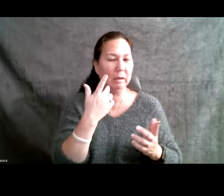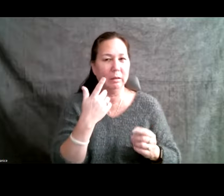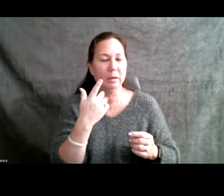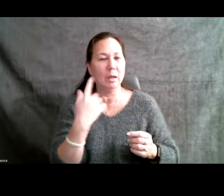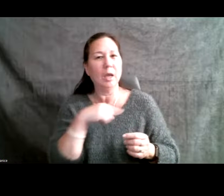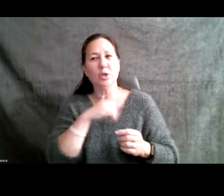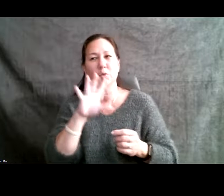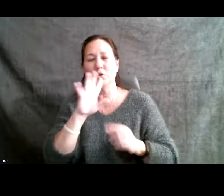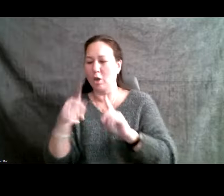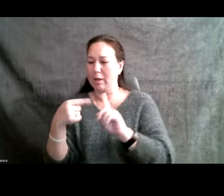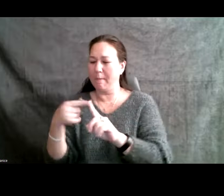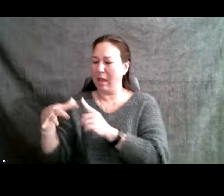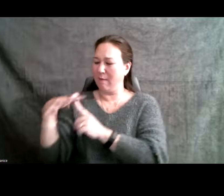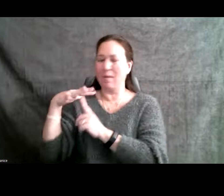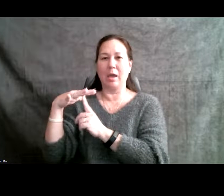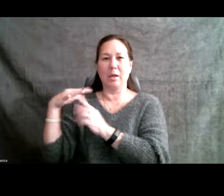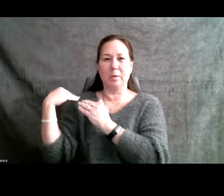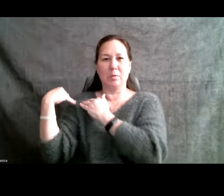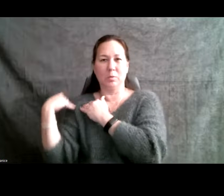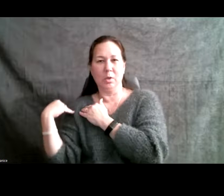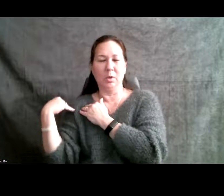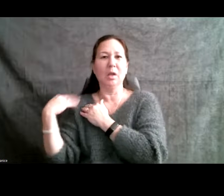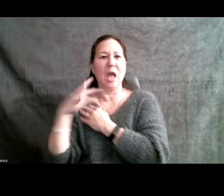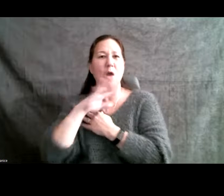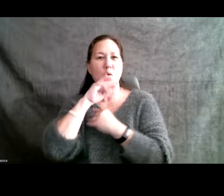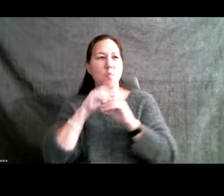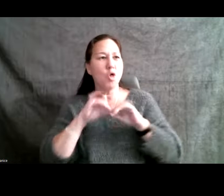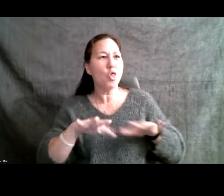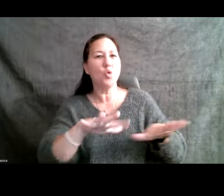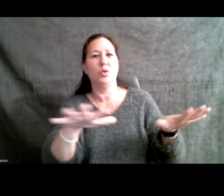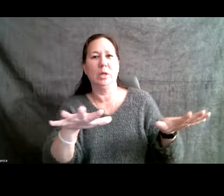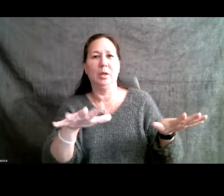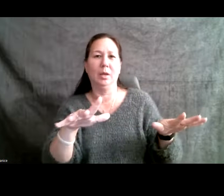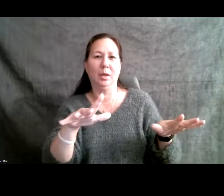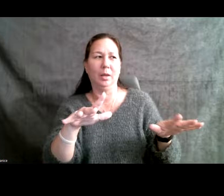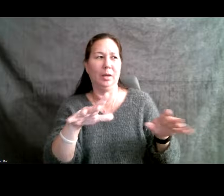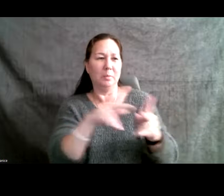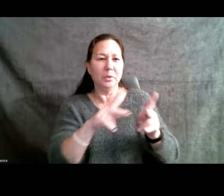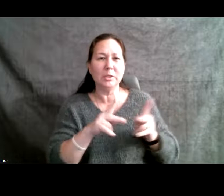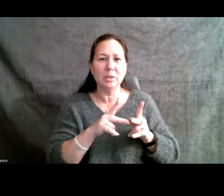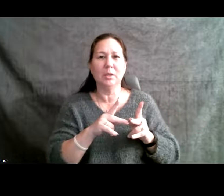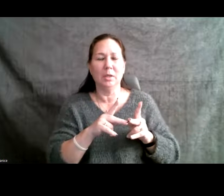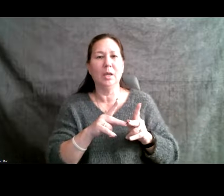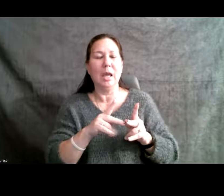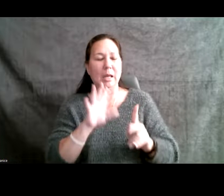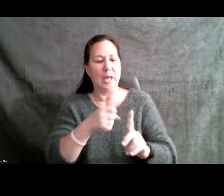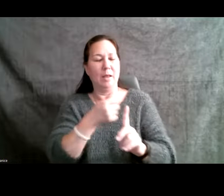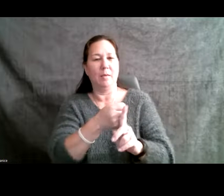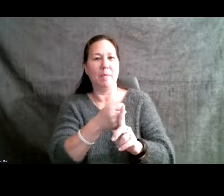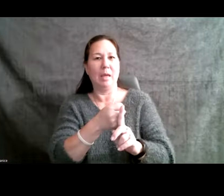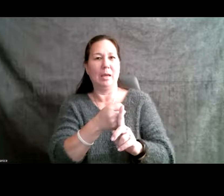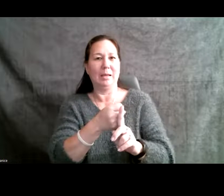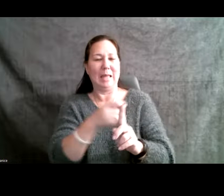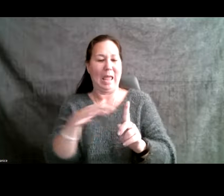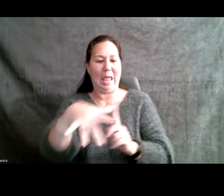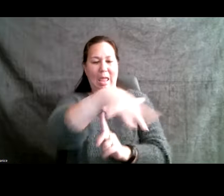environmental burdens as polluting facilities that impact a certain geographical space around them. Or